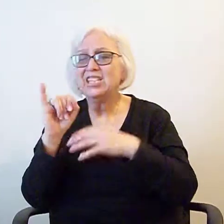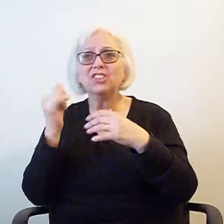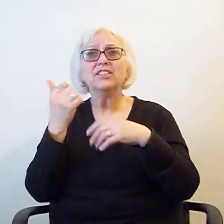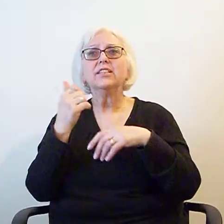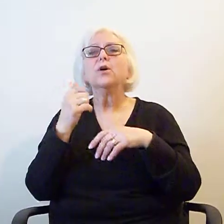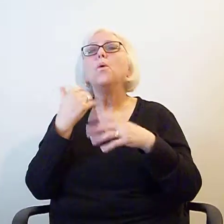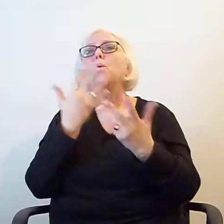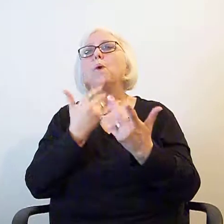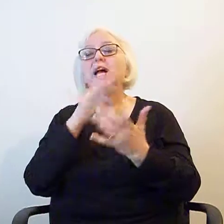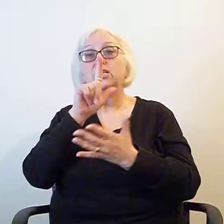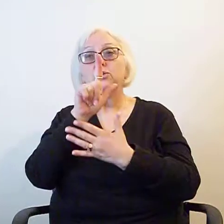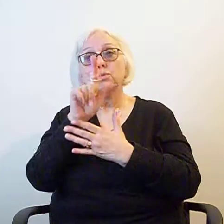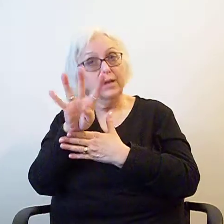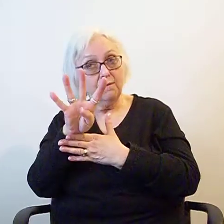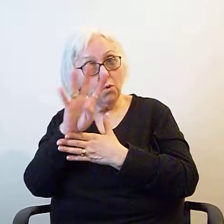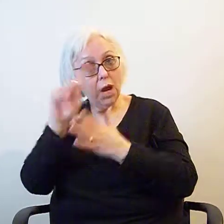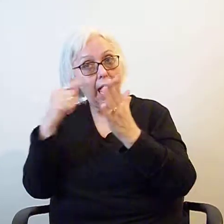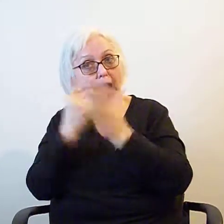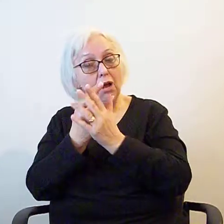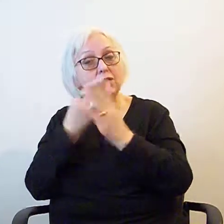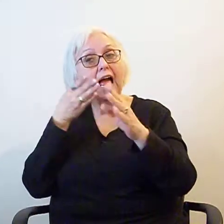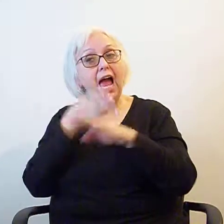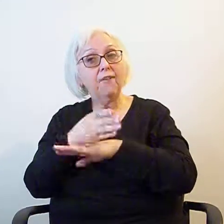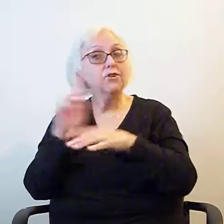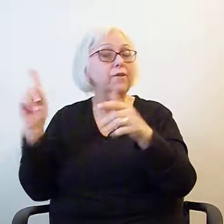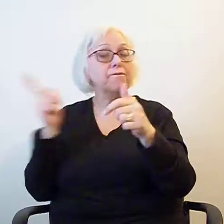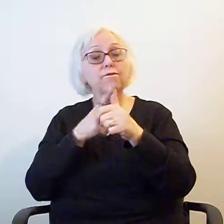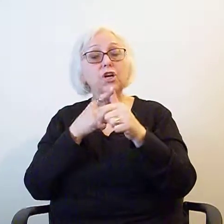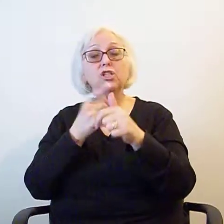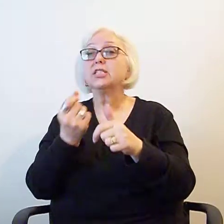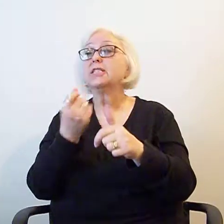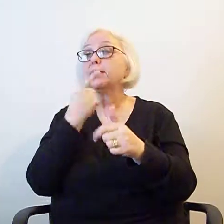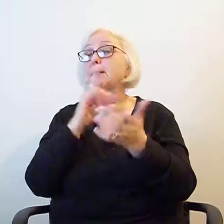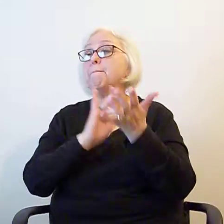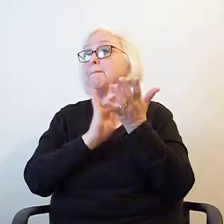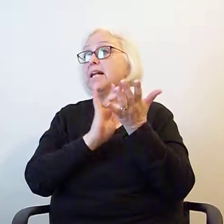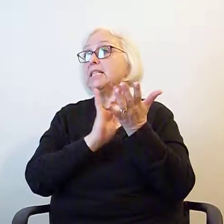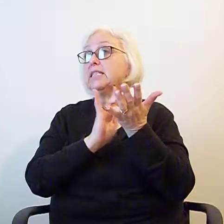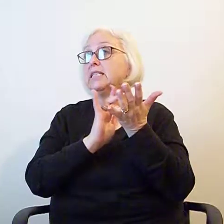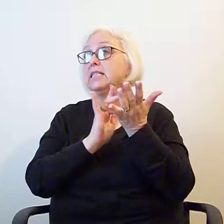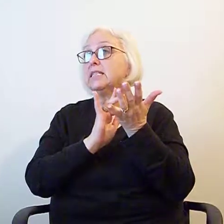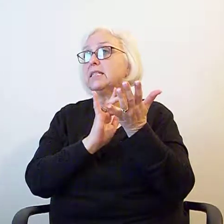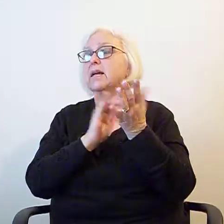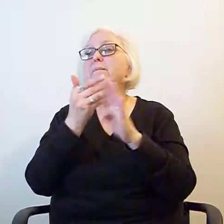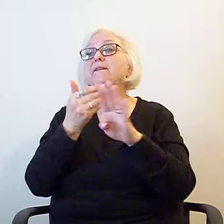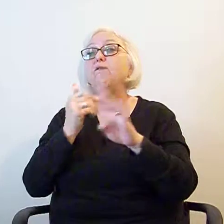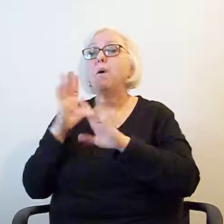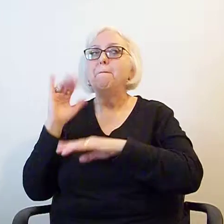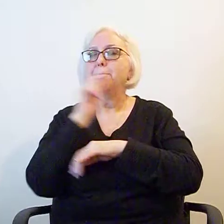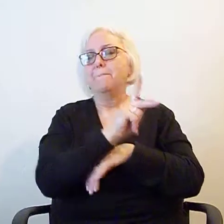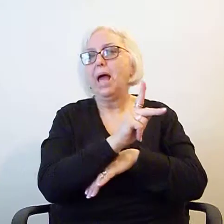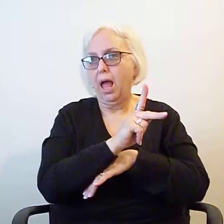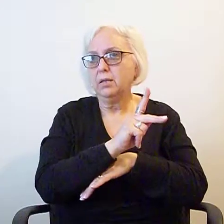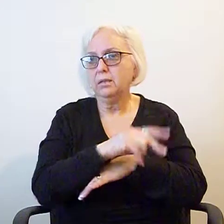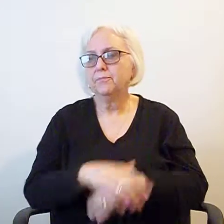wait 24 hours after the first dose of medication before returning. If you